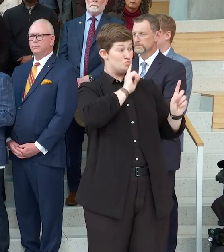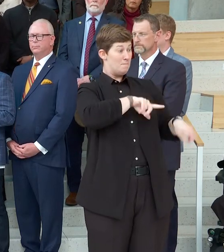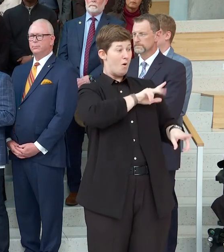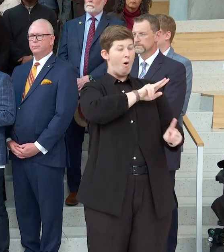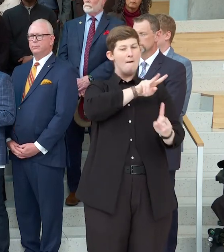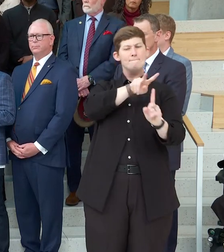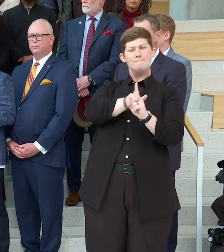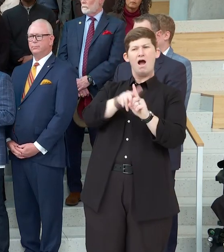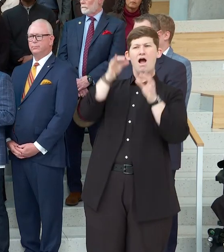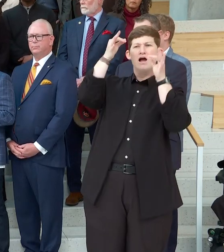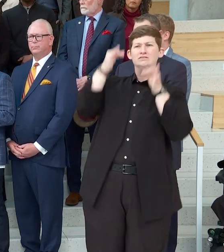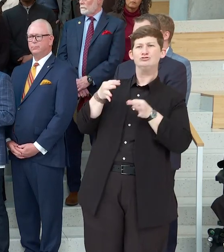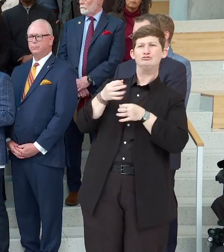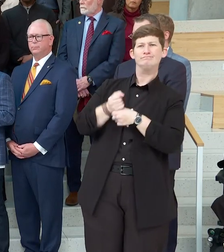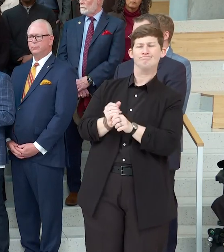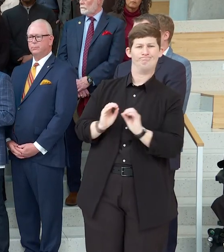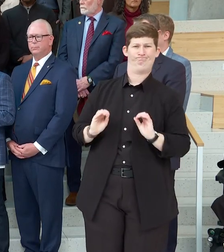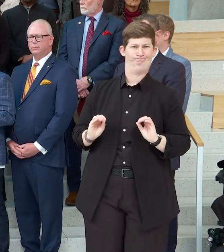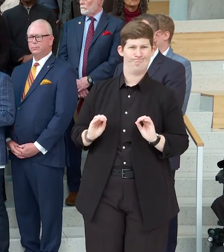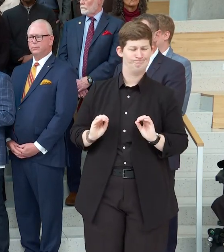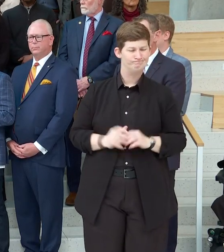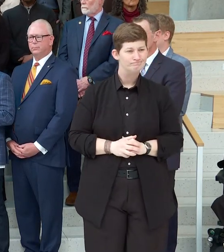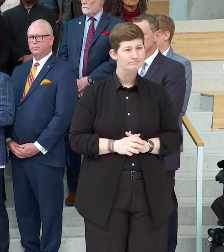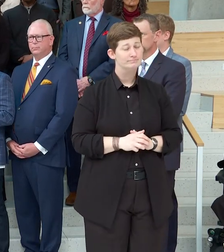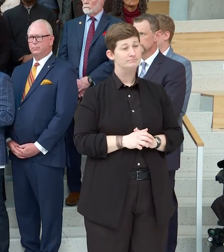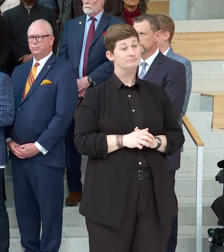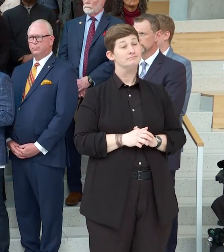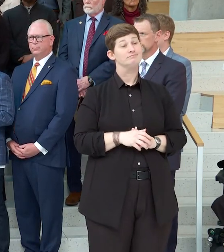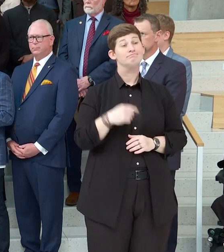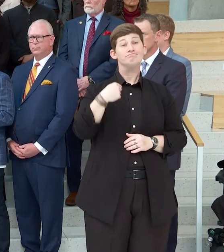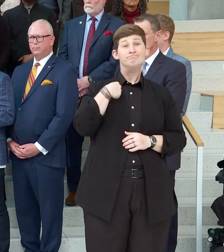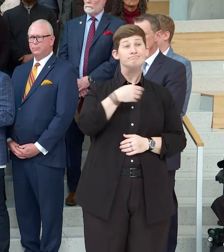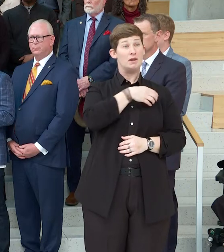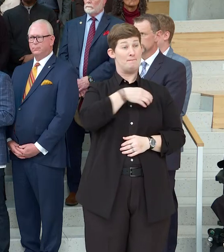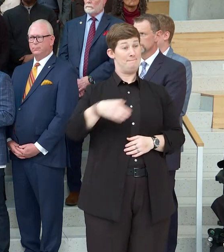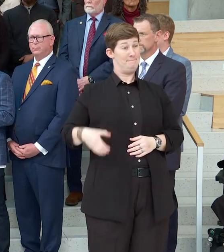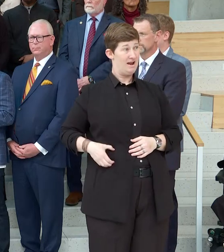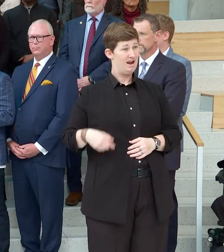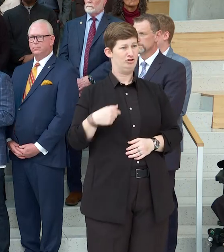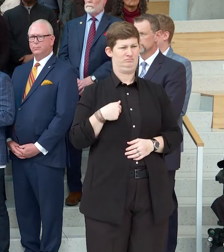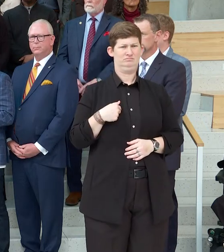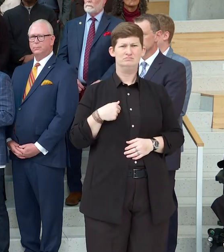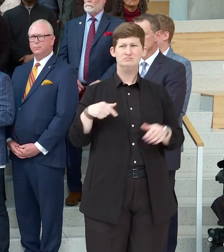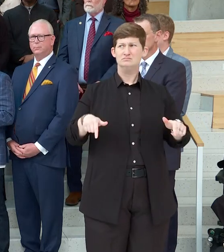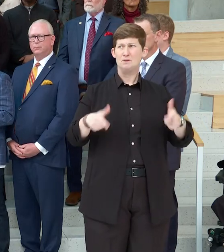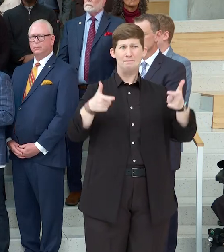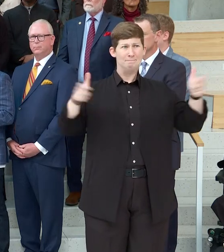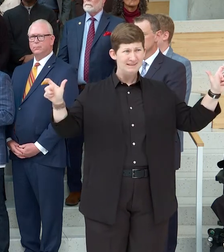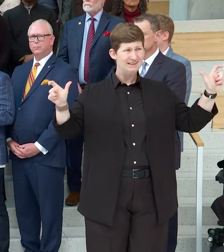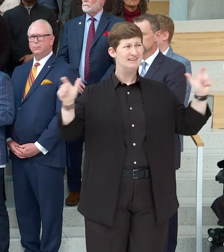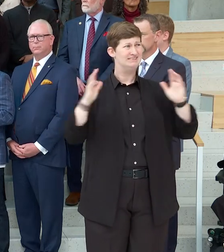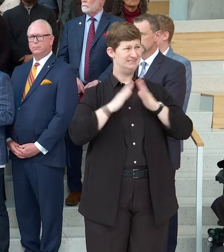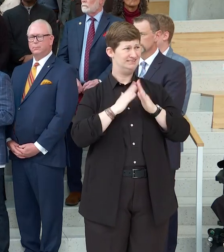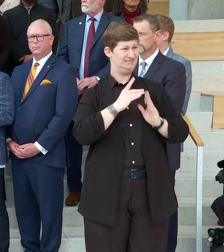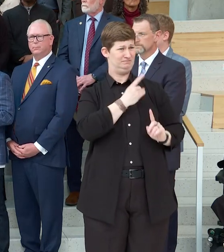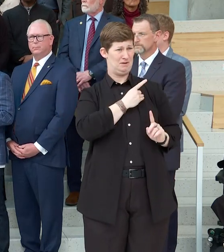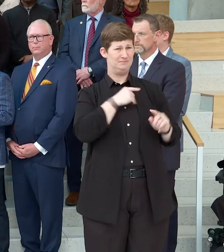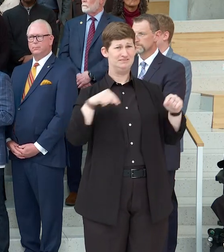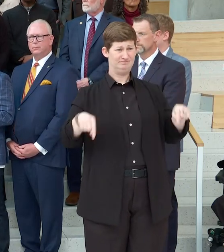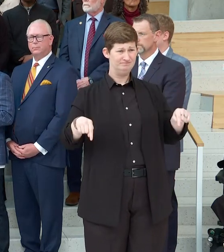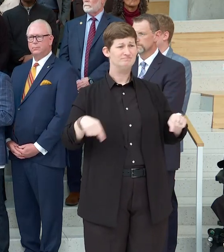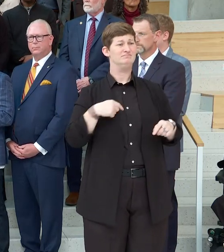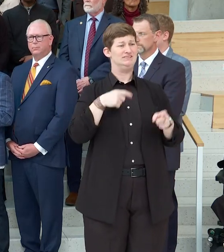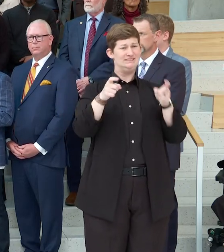forward. And as a mayor of a major city, I deal in the reality business. And the